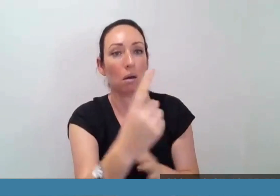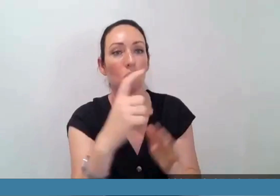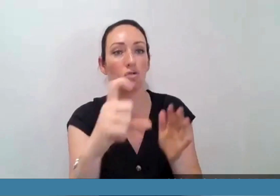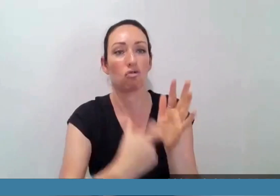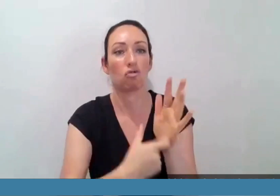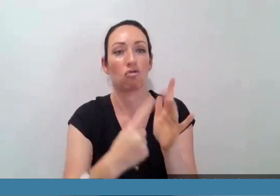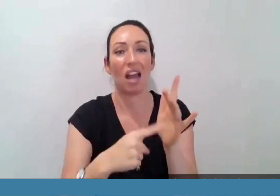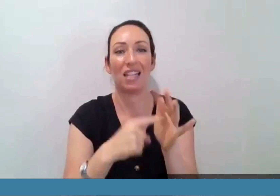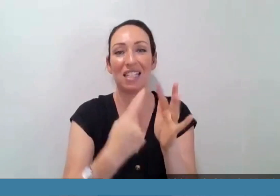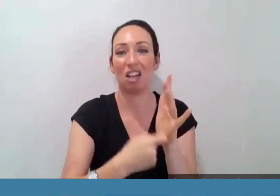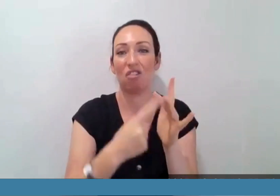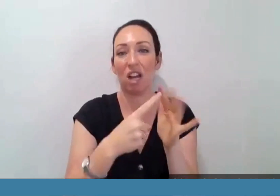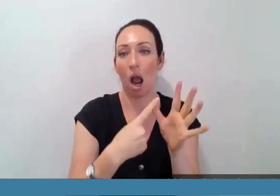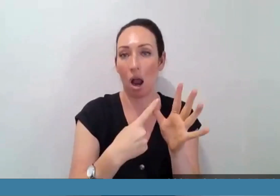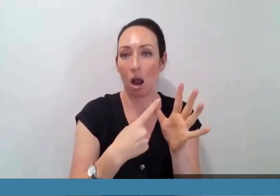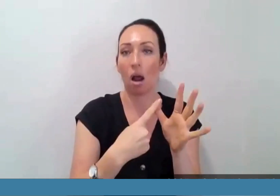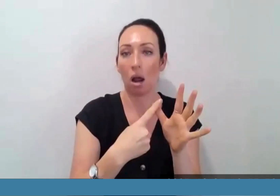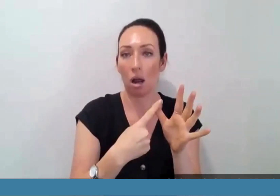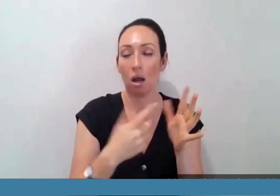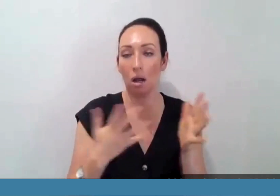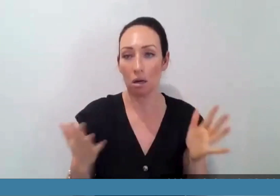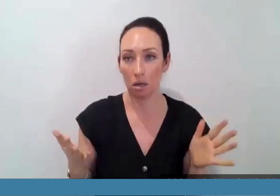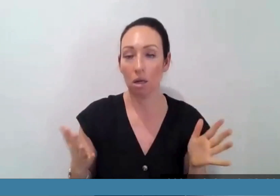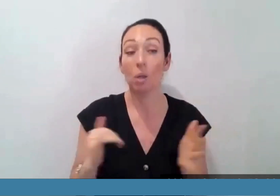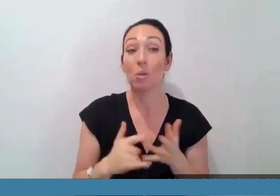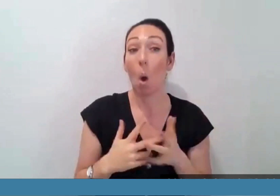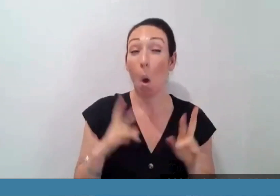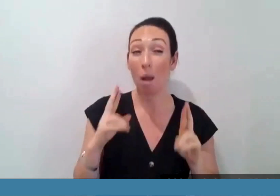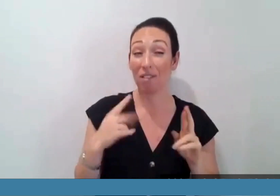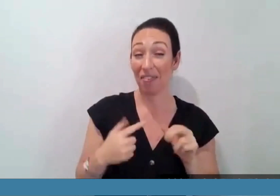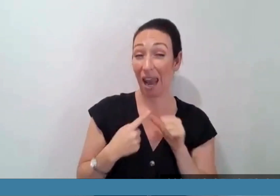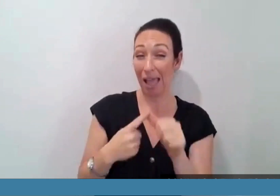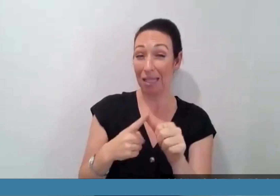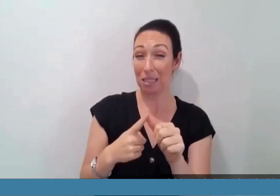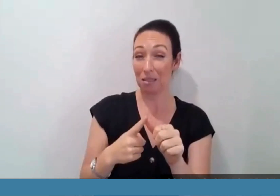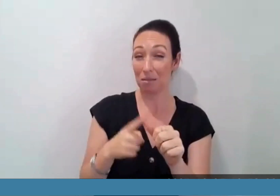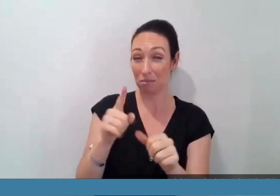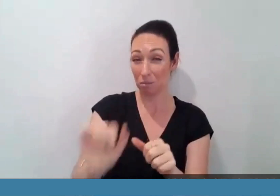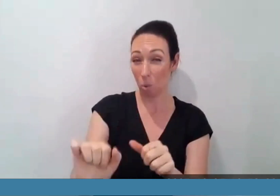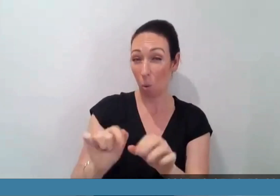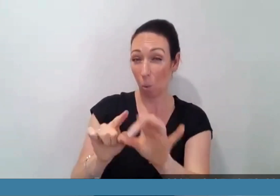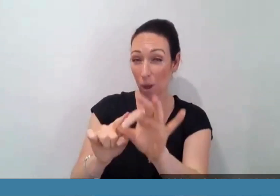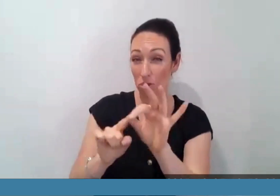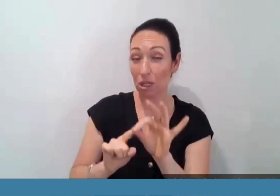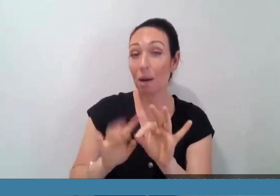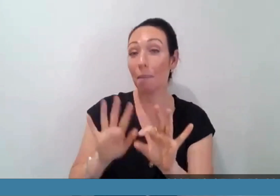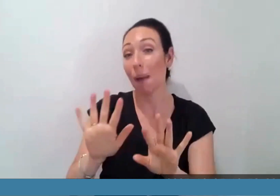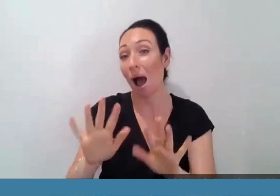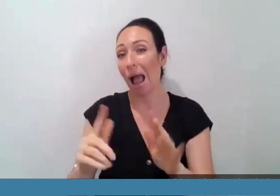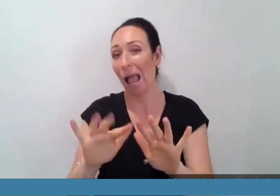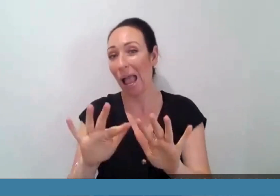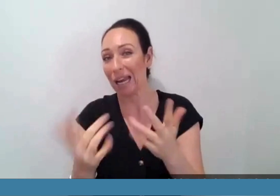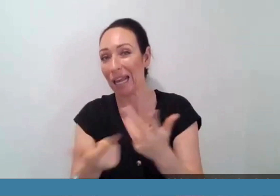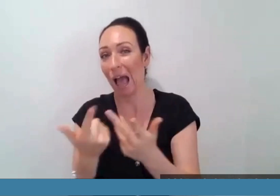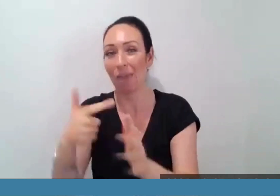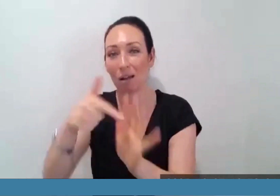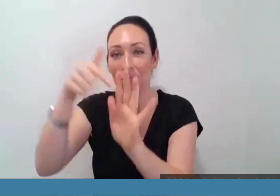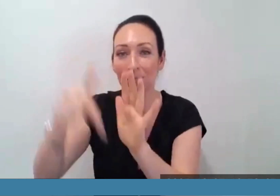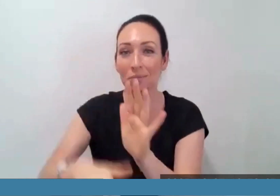Hopefully that's addressed the question, but if anyone has any further clarification they need or